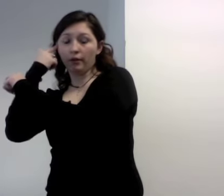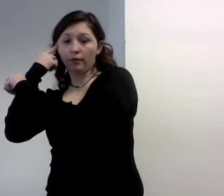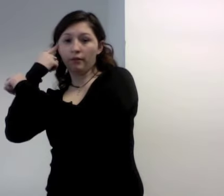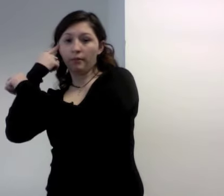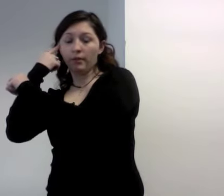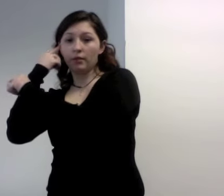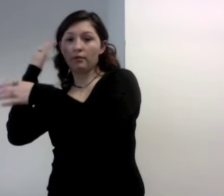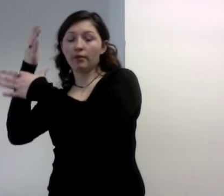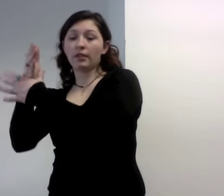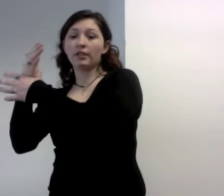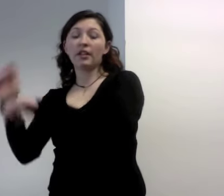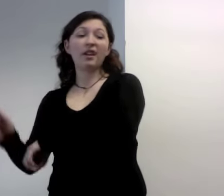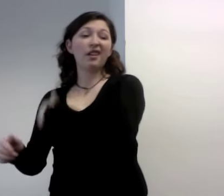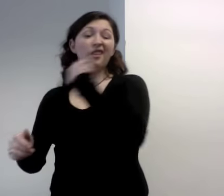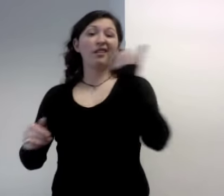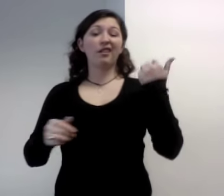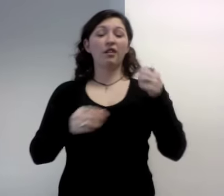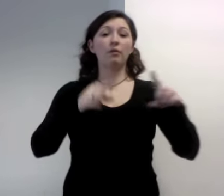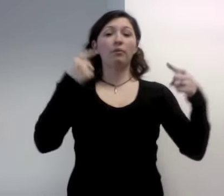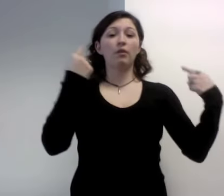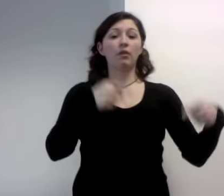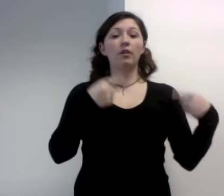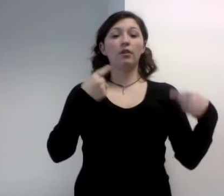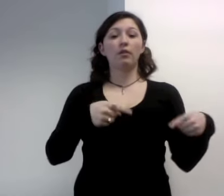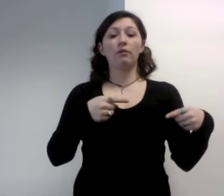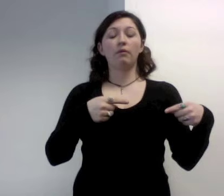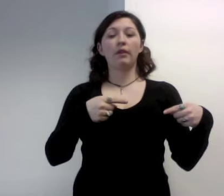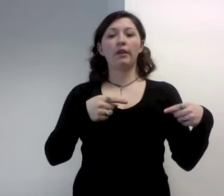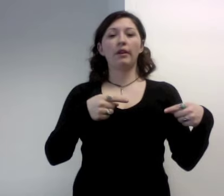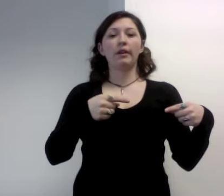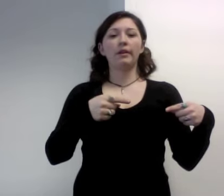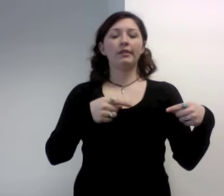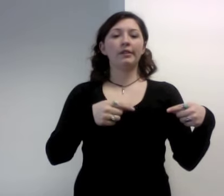and the other side will argue against government